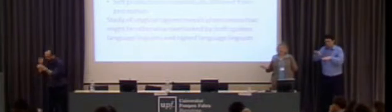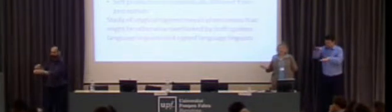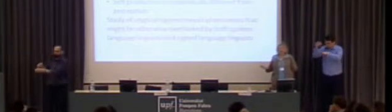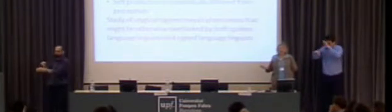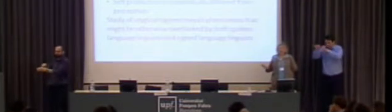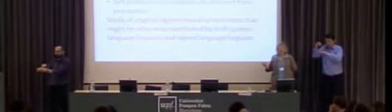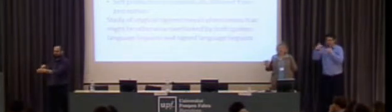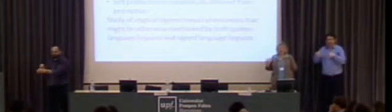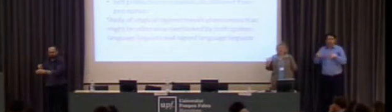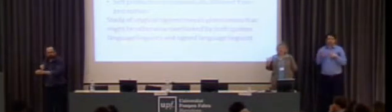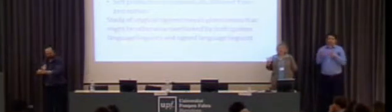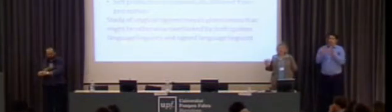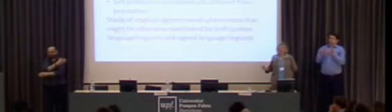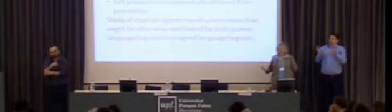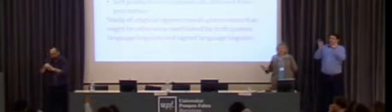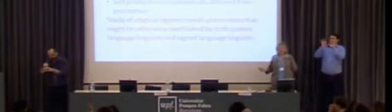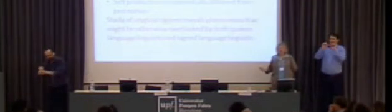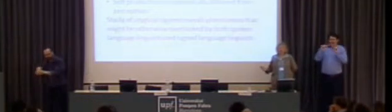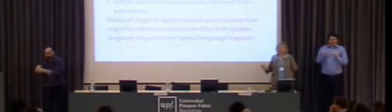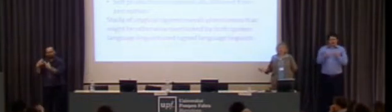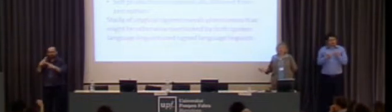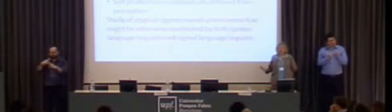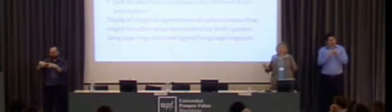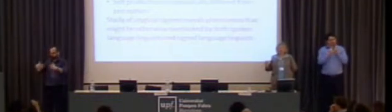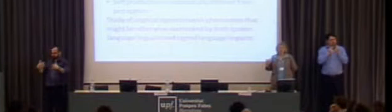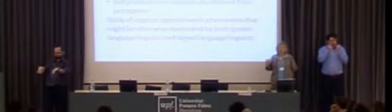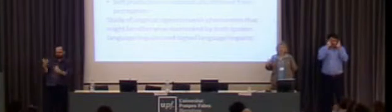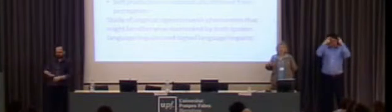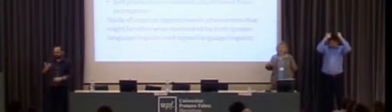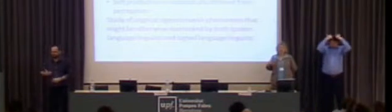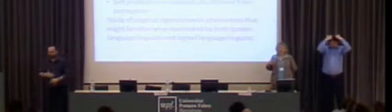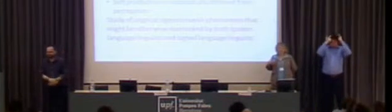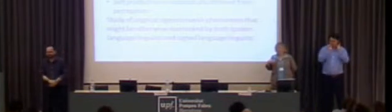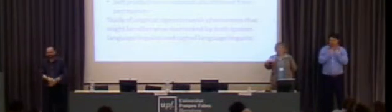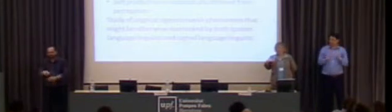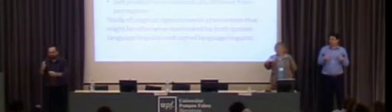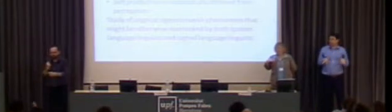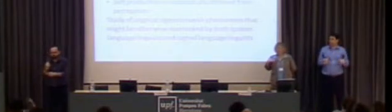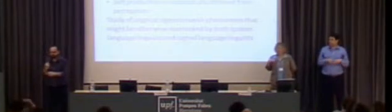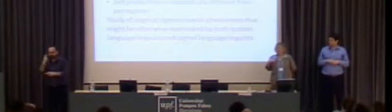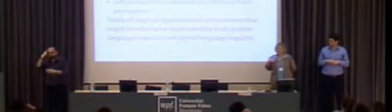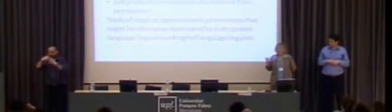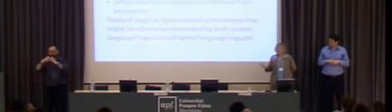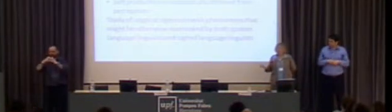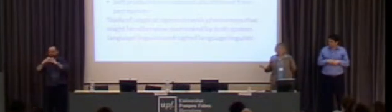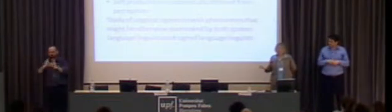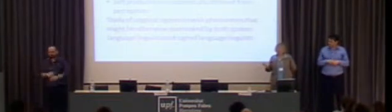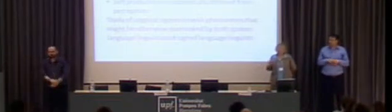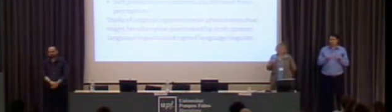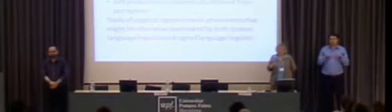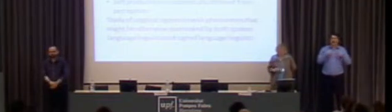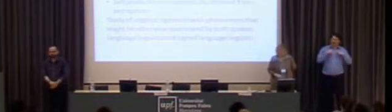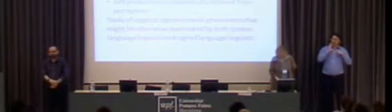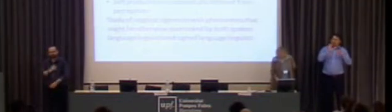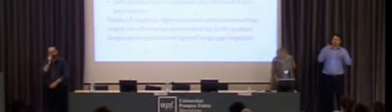actually this research can have very profound impacts on, in this case, I'm going to talk primarily about health care, but